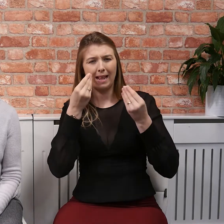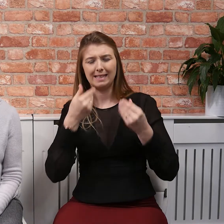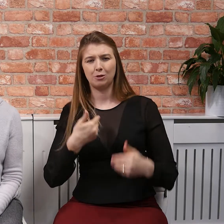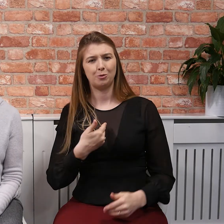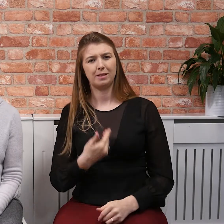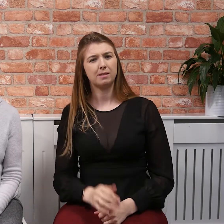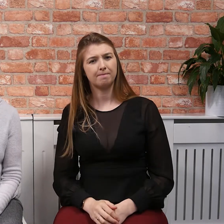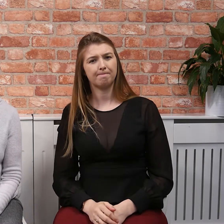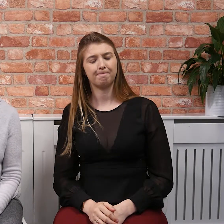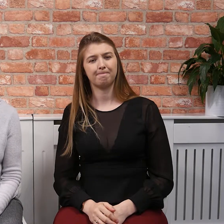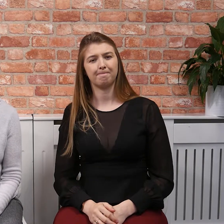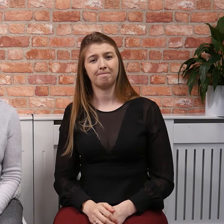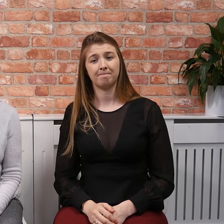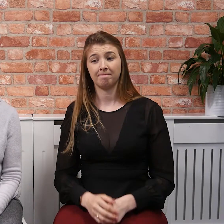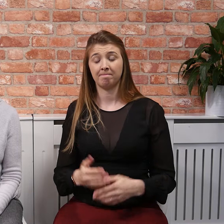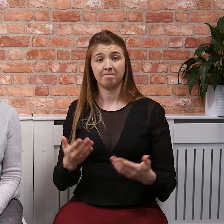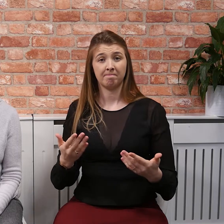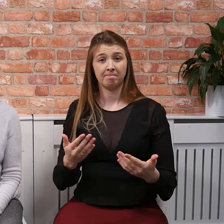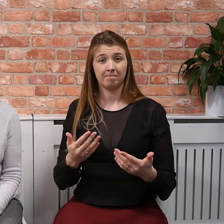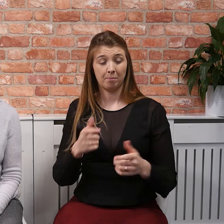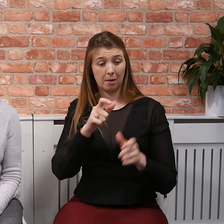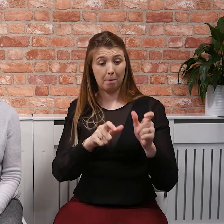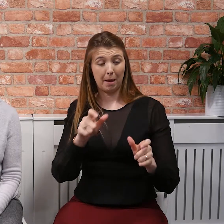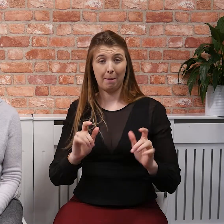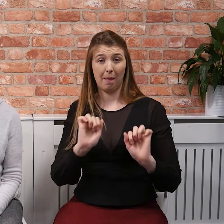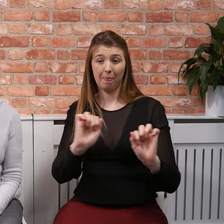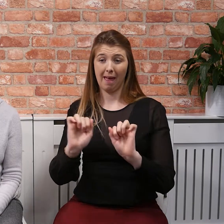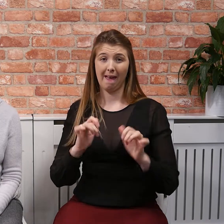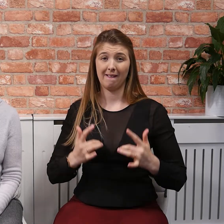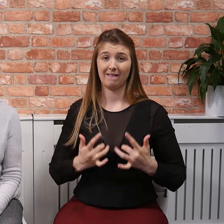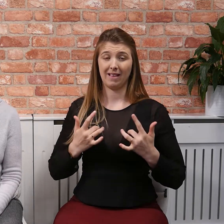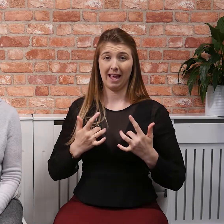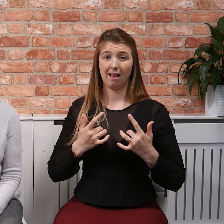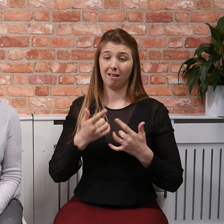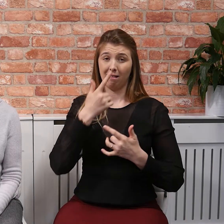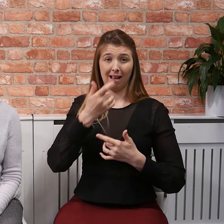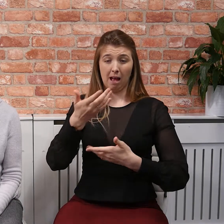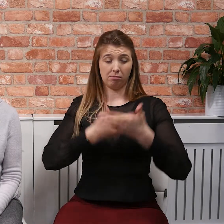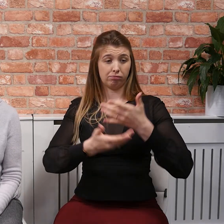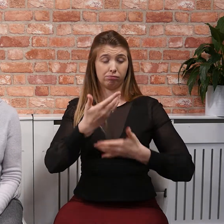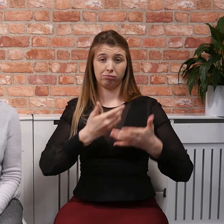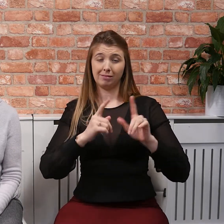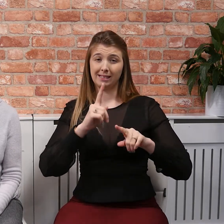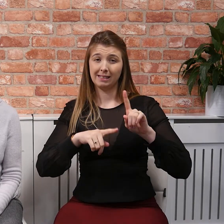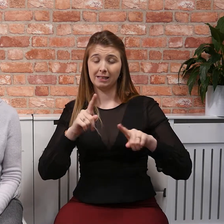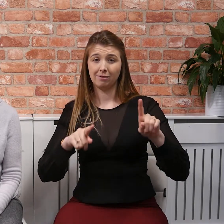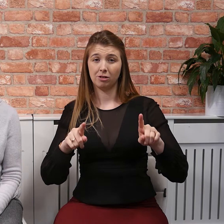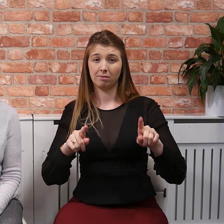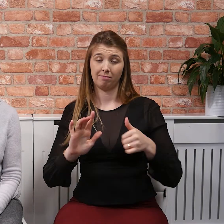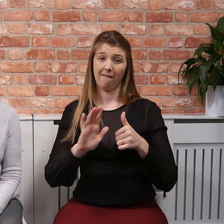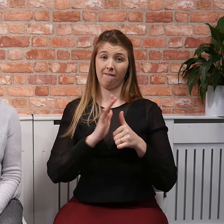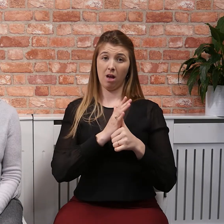So what sort of feelings do people have? Well, people describe all sorts of things. Very often the first thing is